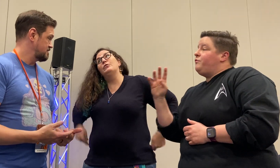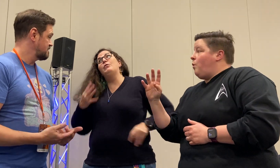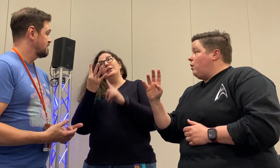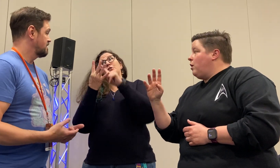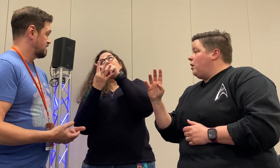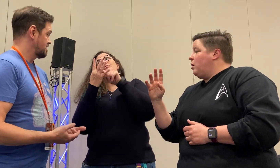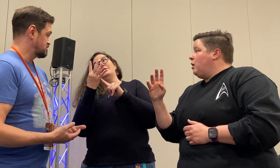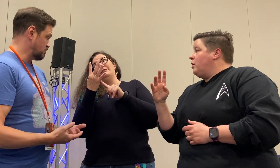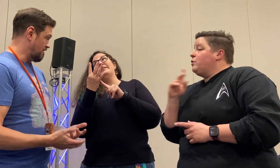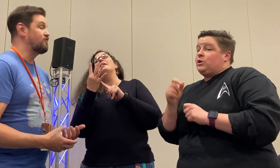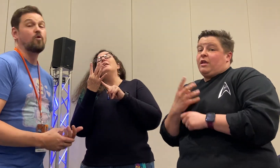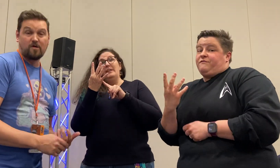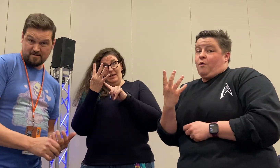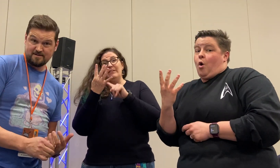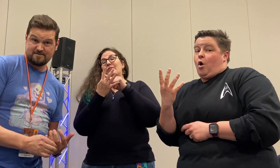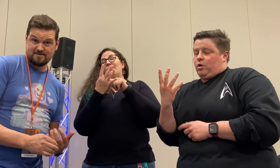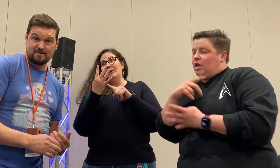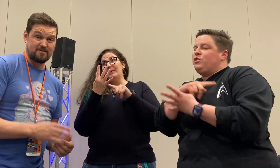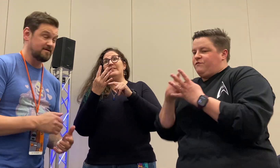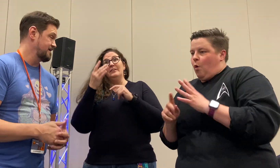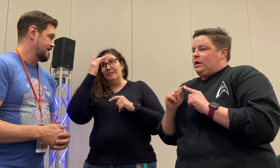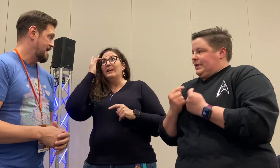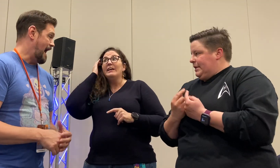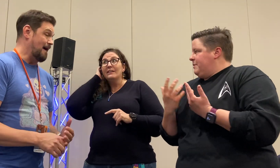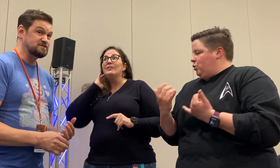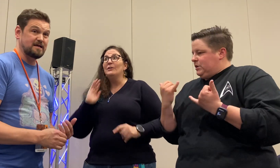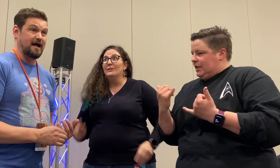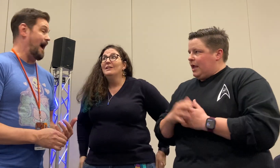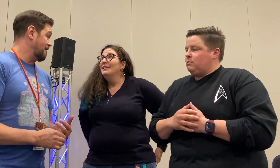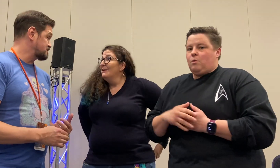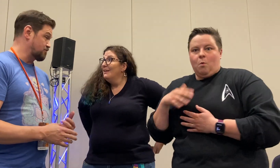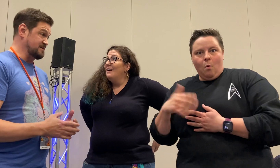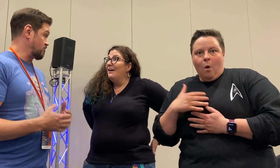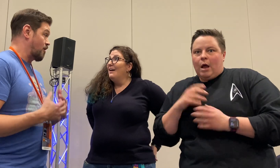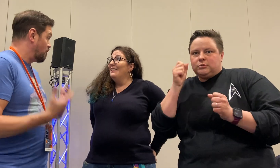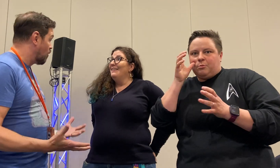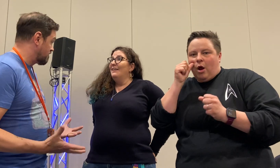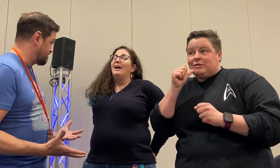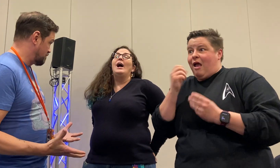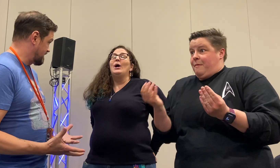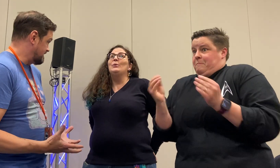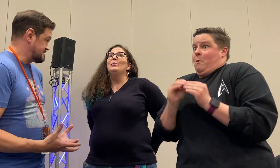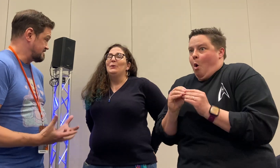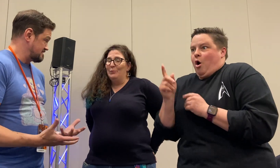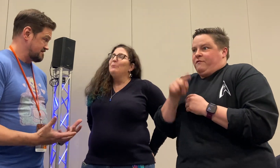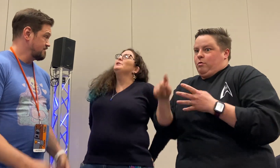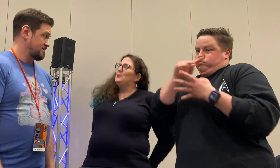There's actually four of us. four. Yeah, there's four of us here today. I'm surprised there aren't more of you. We wish.